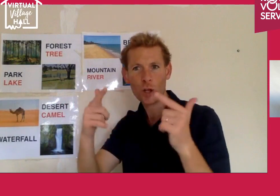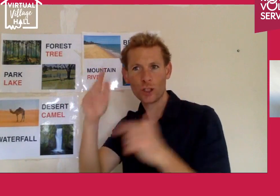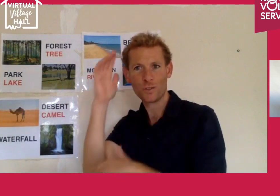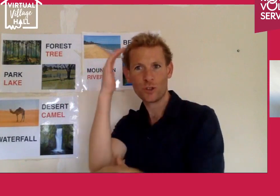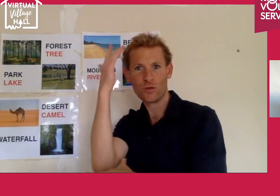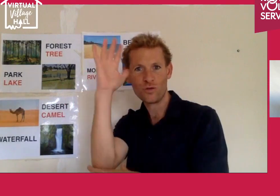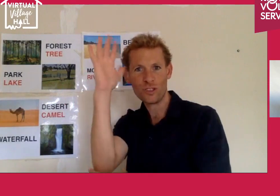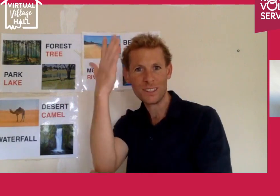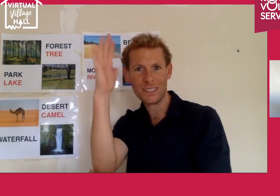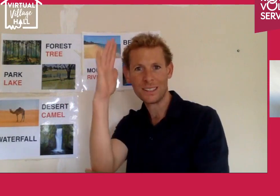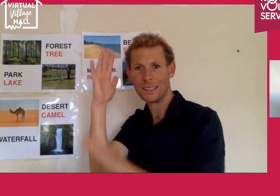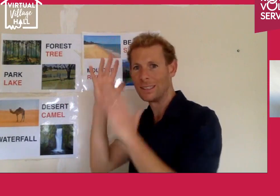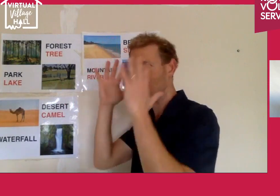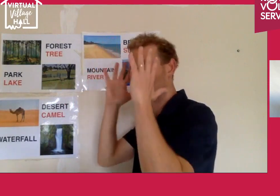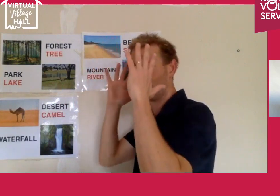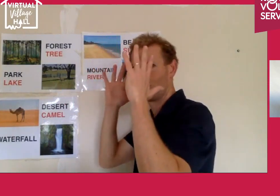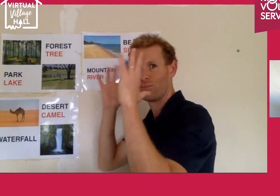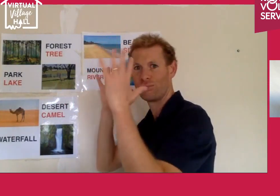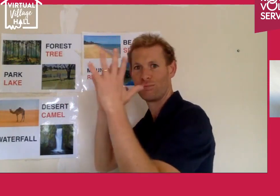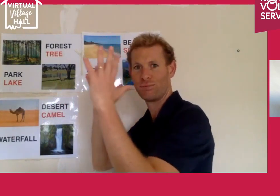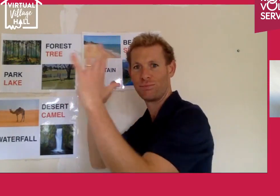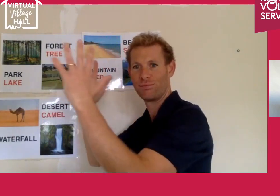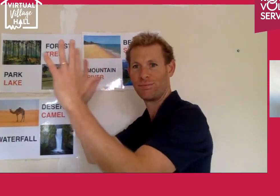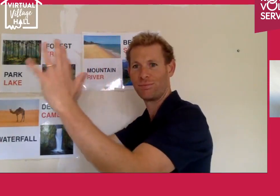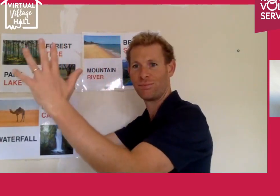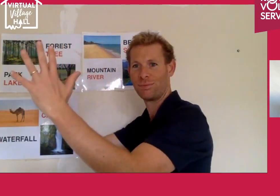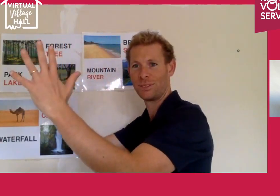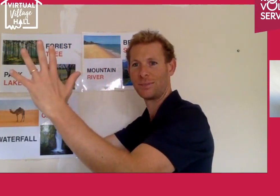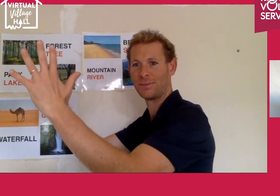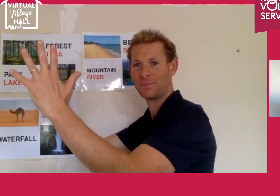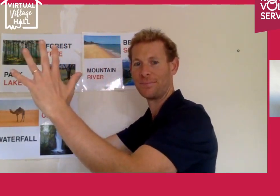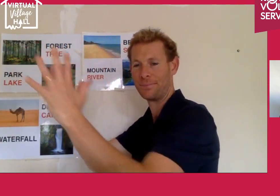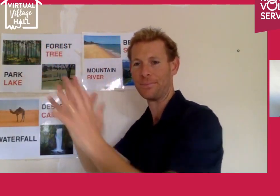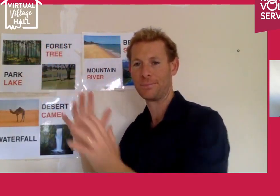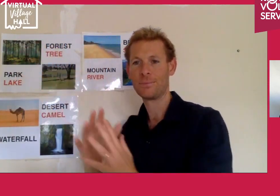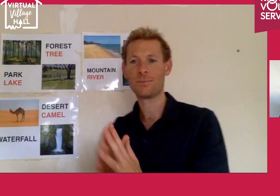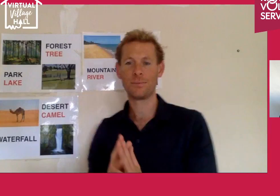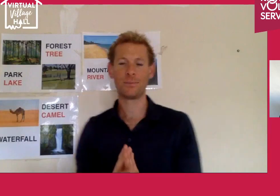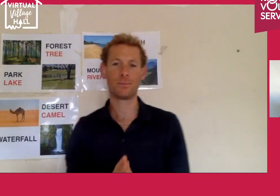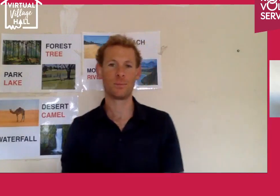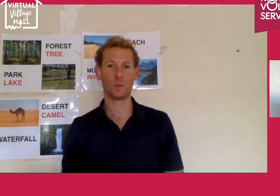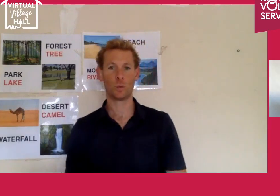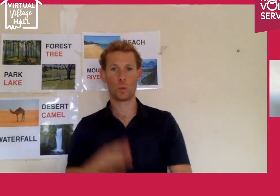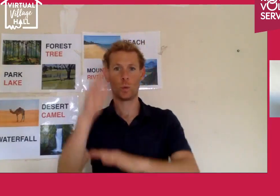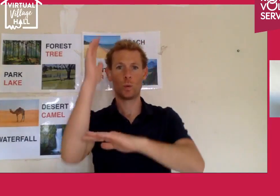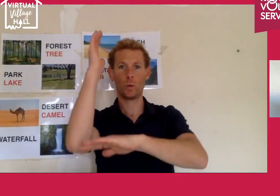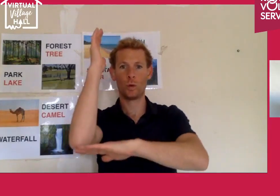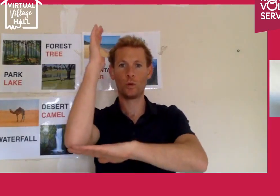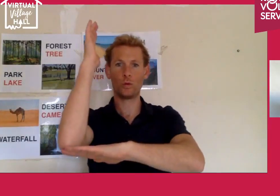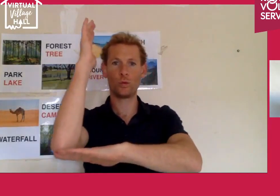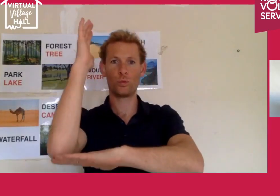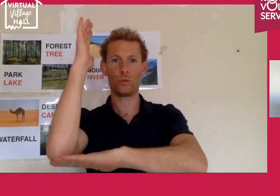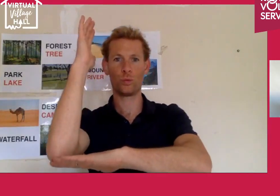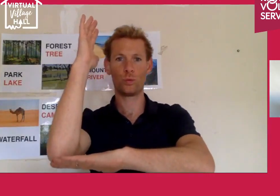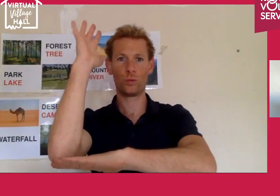And you can see that there's just multiple trees. And that's what a forest is. It's multiple trees. So